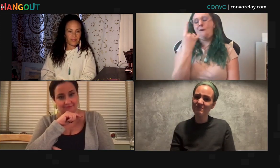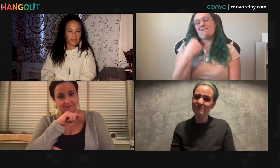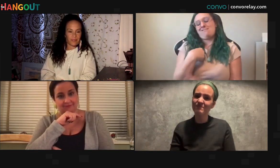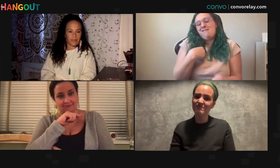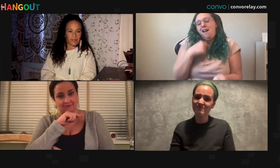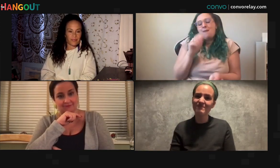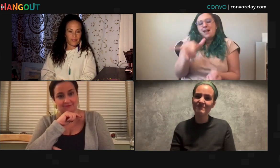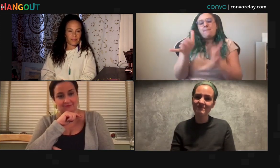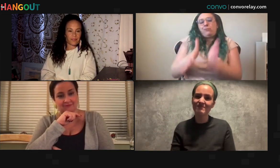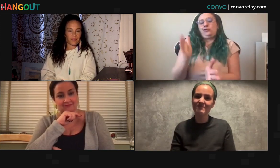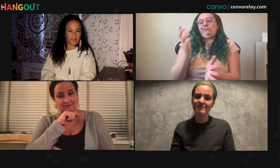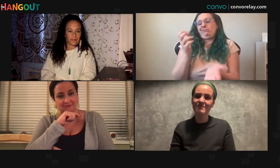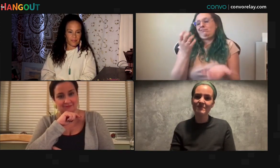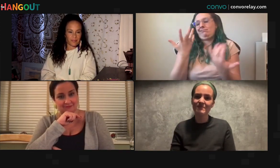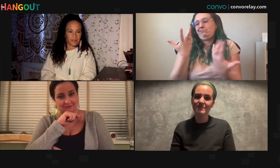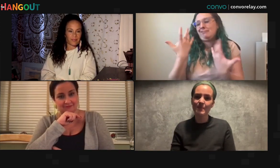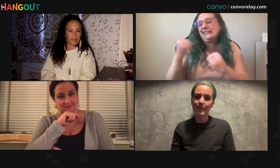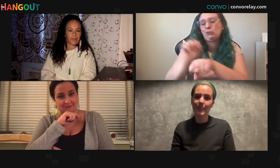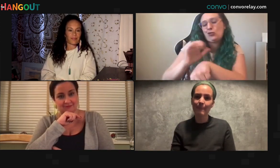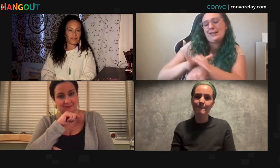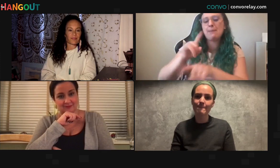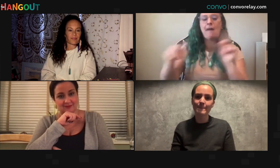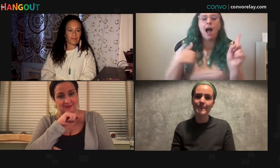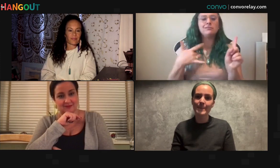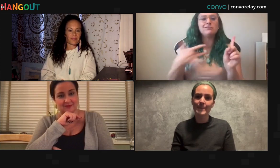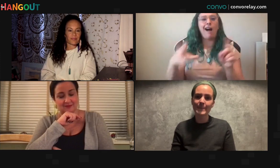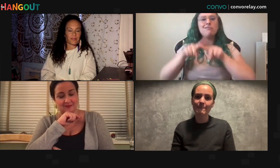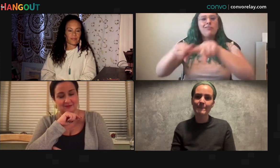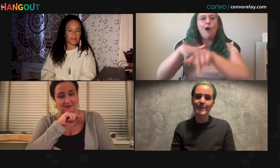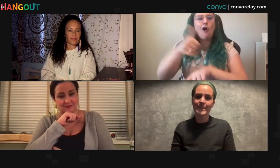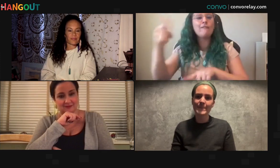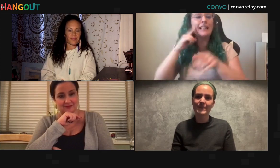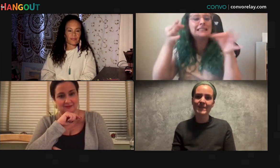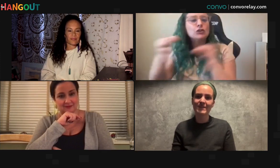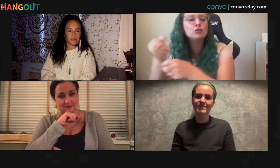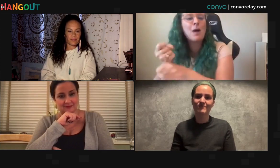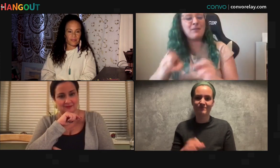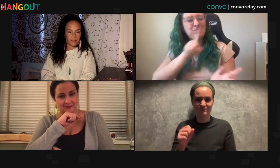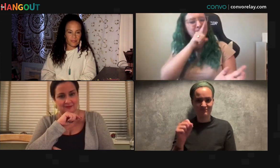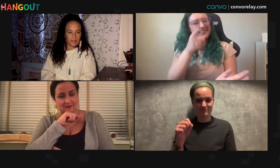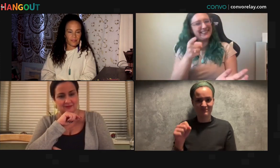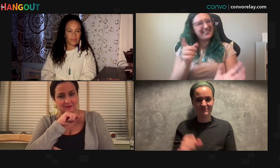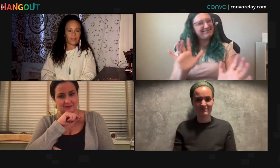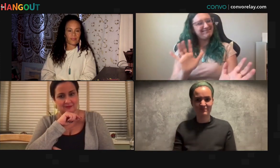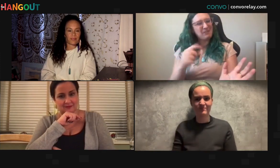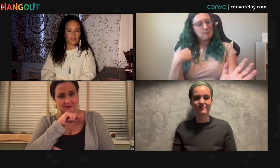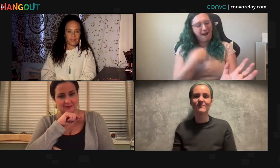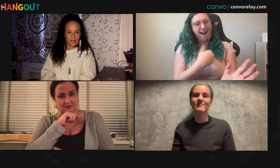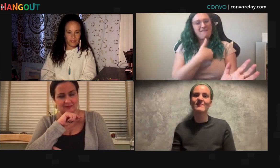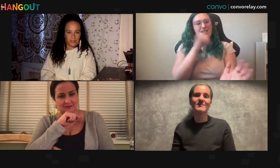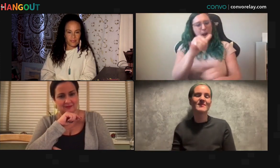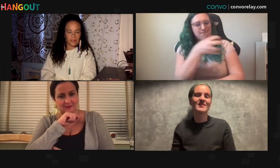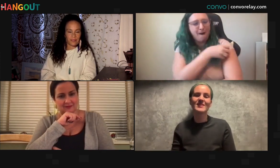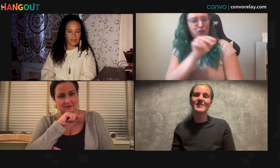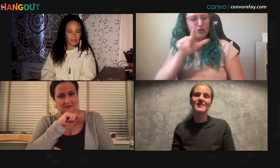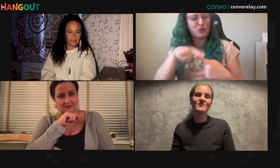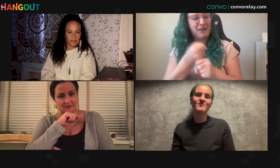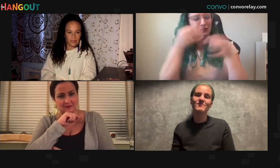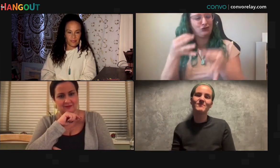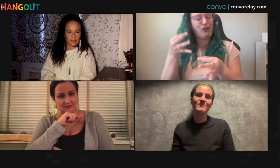true. make decisions for ourselves. I am still working on that, but I used to rely on Hmm. others for decision